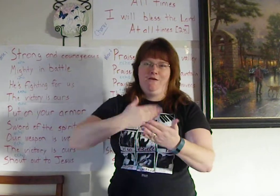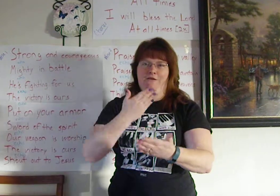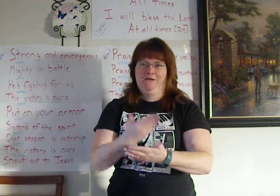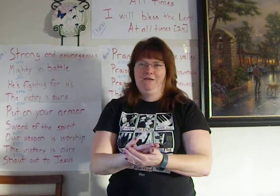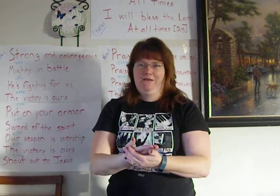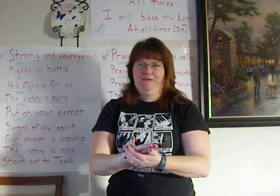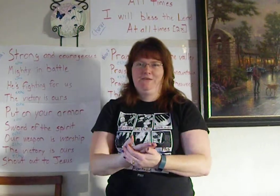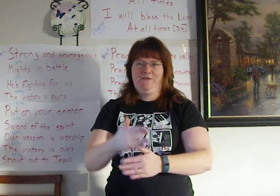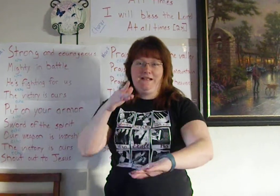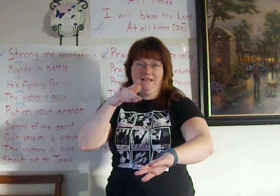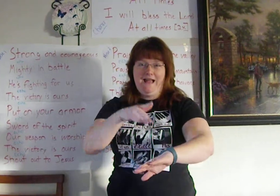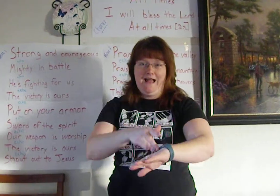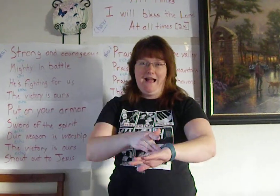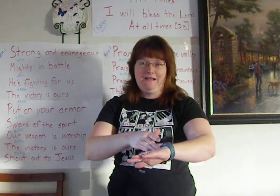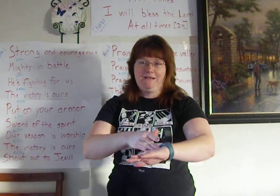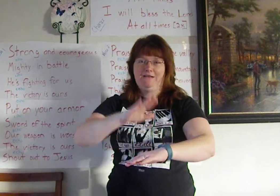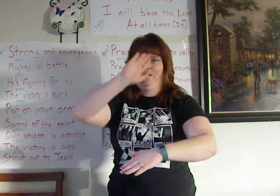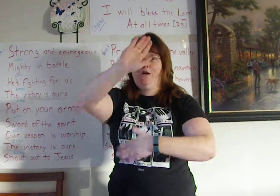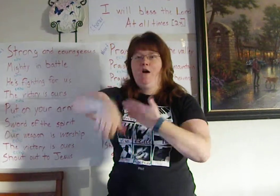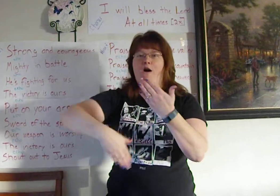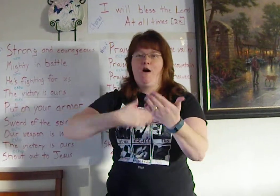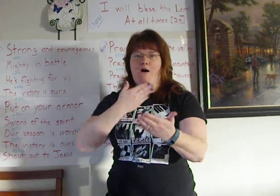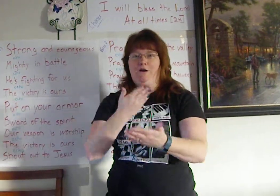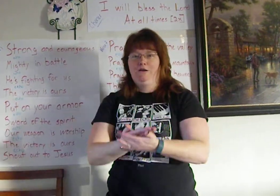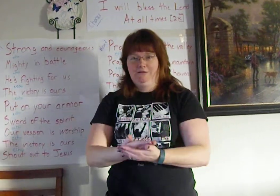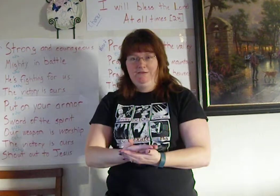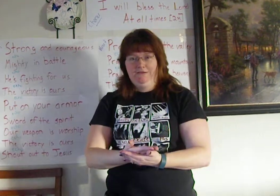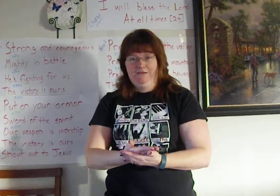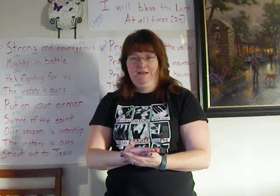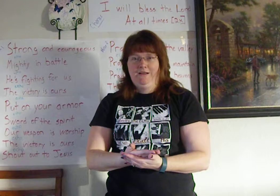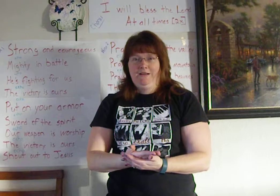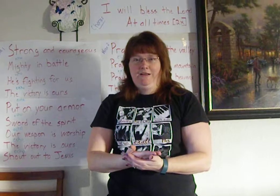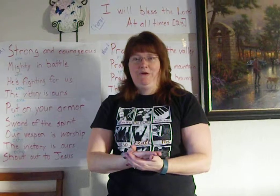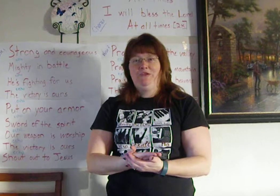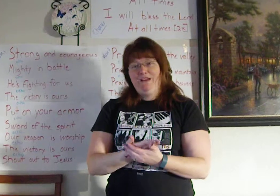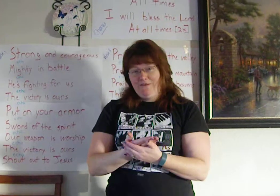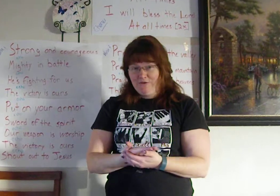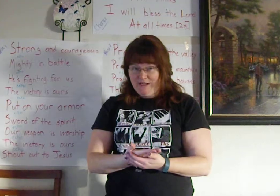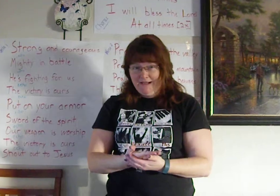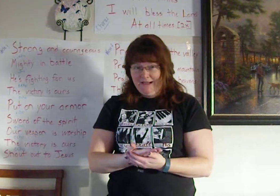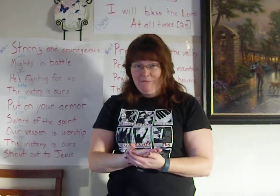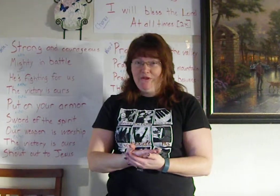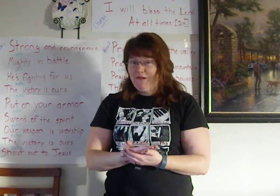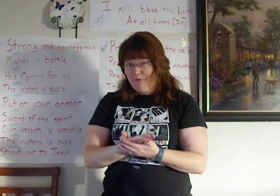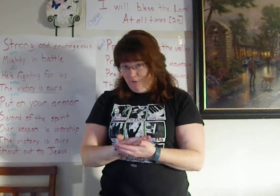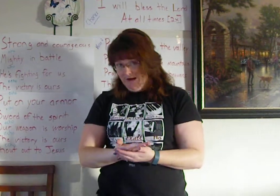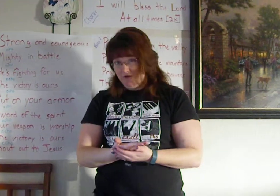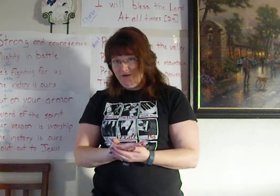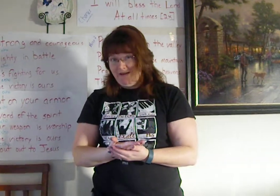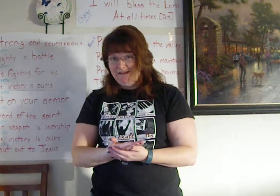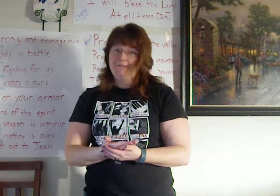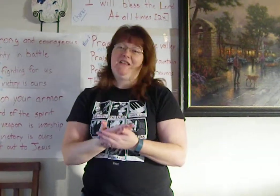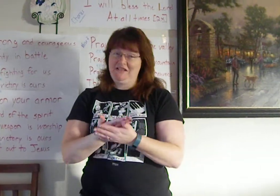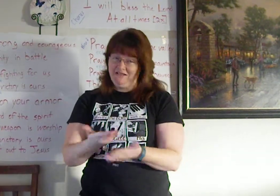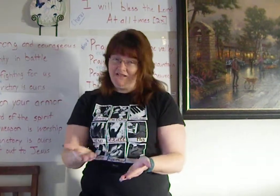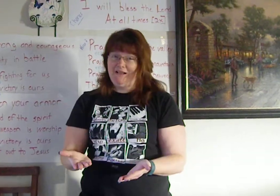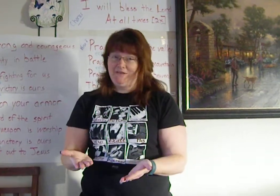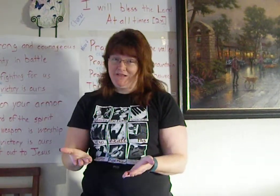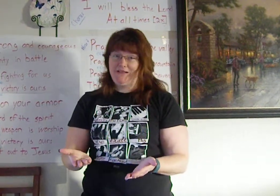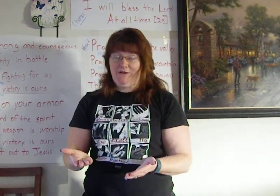all. So that's at, all. Now when you think of your time, you think of your watch, right? And that's the time, that's a sign